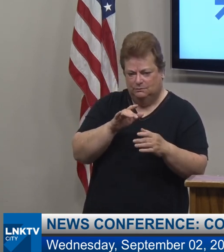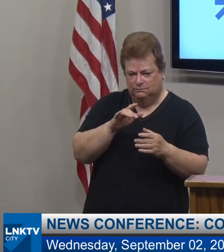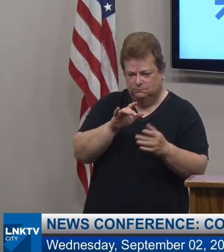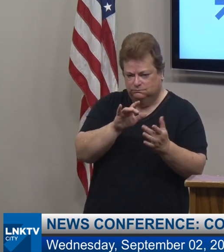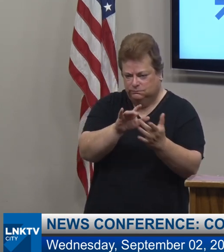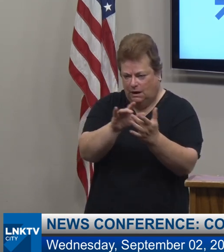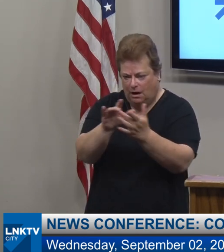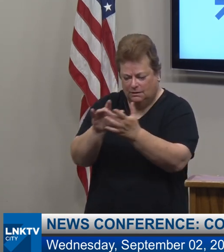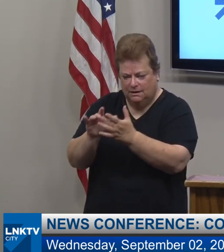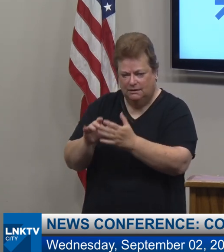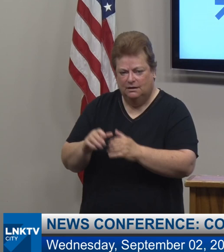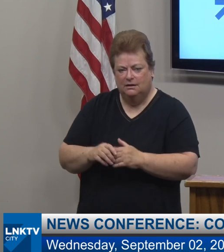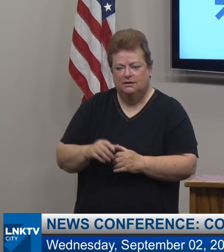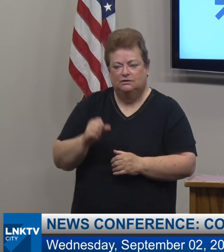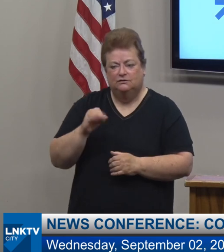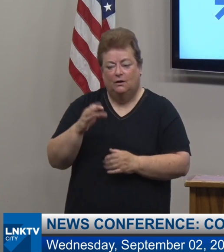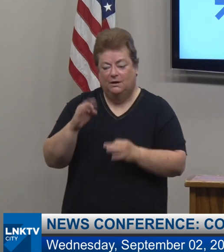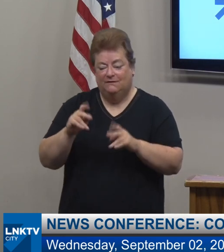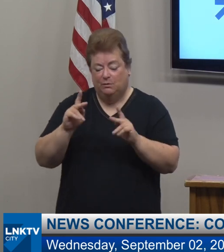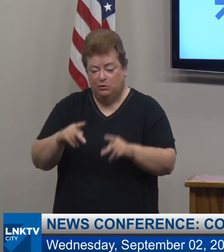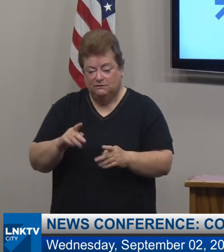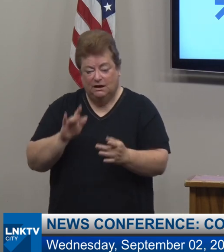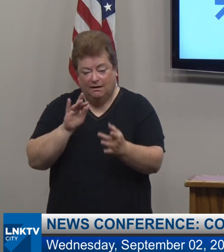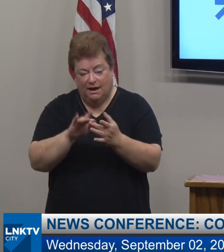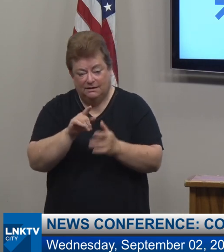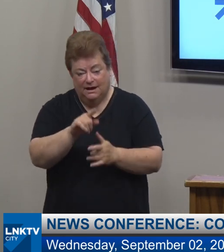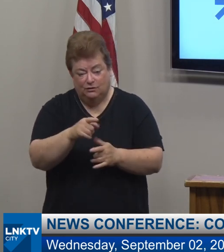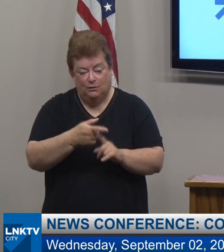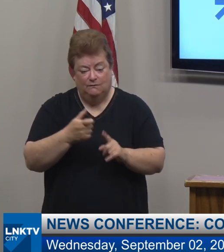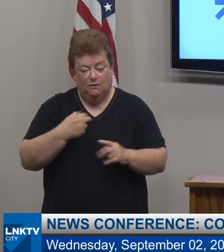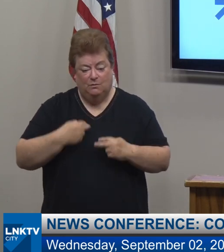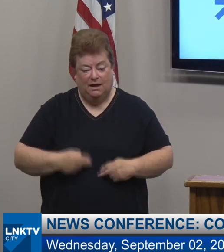department's contacting you, to respond.